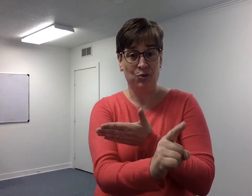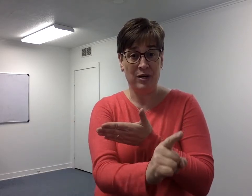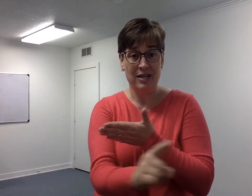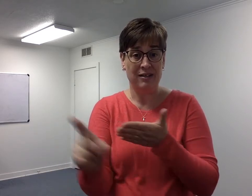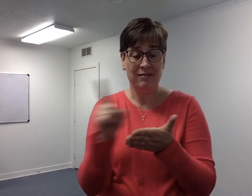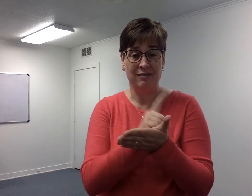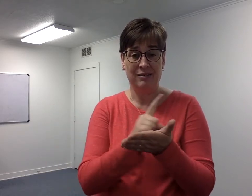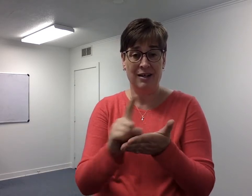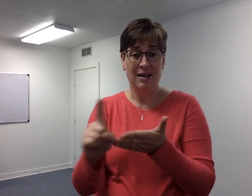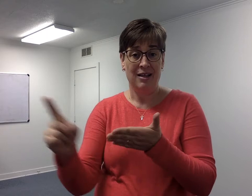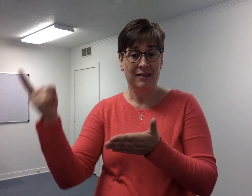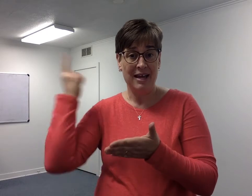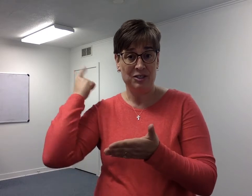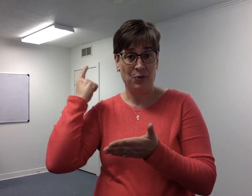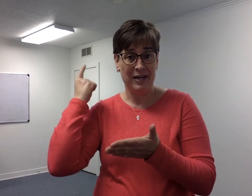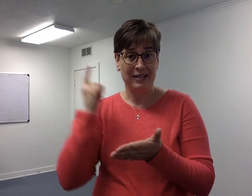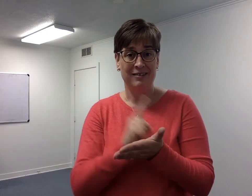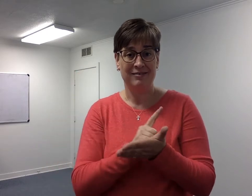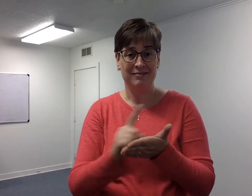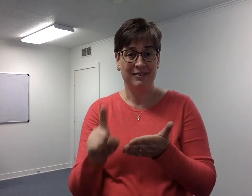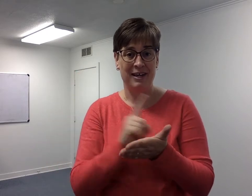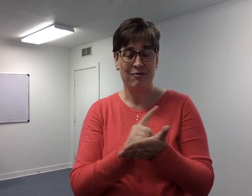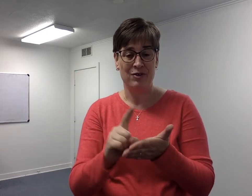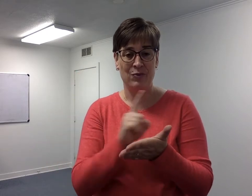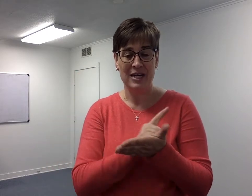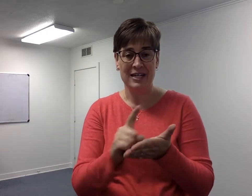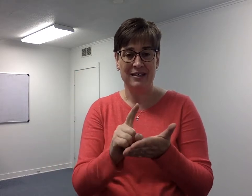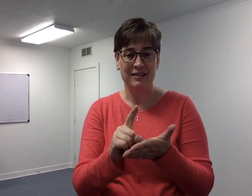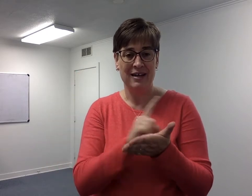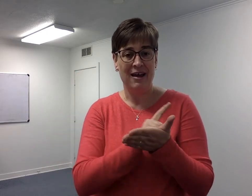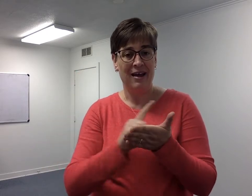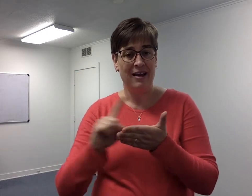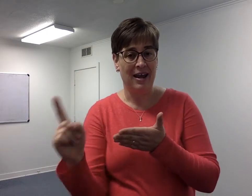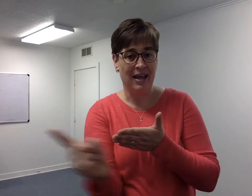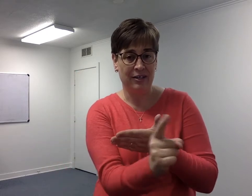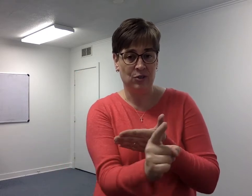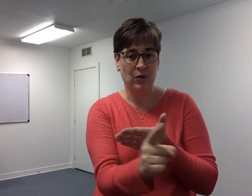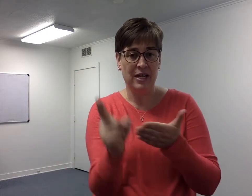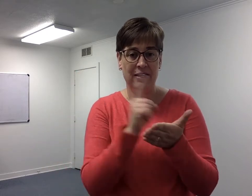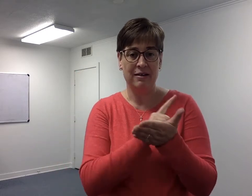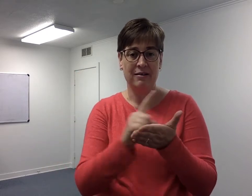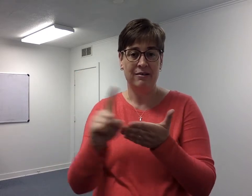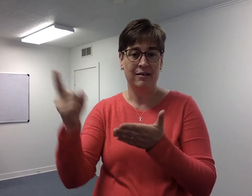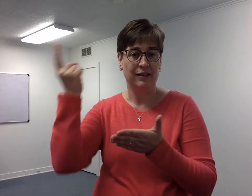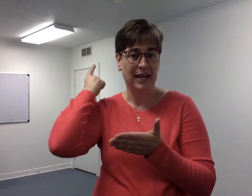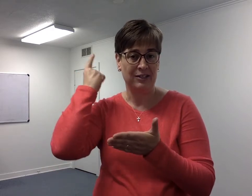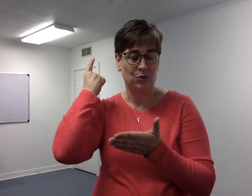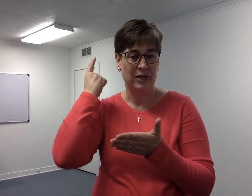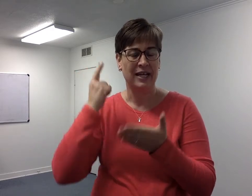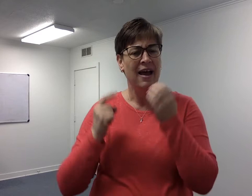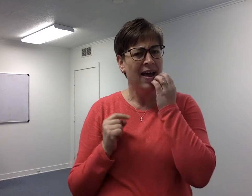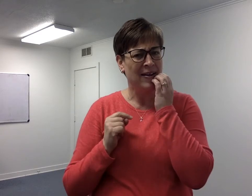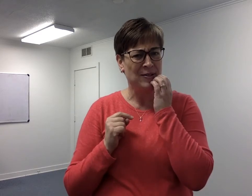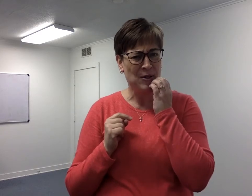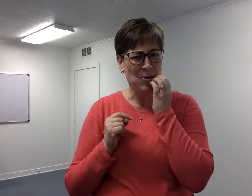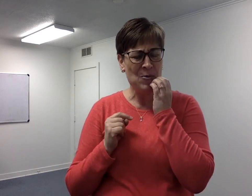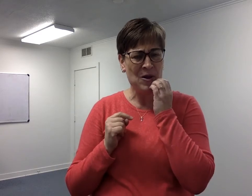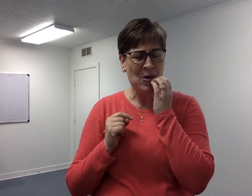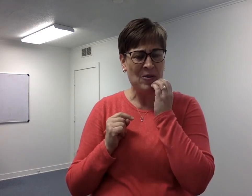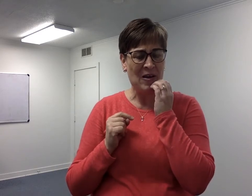week, last week, every week, next week, last week. And I don't know that I'll